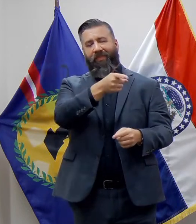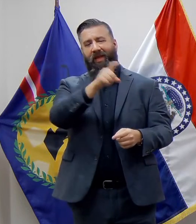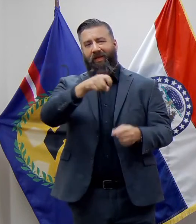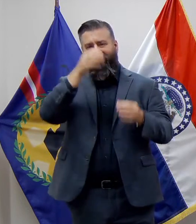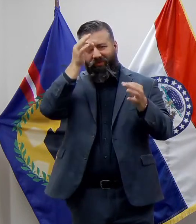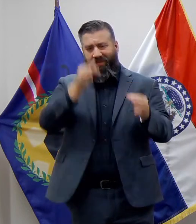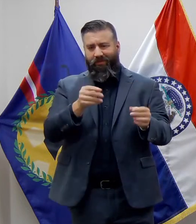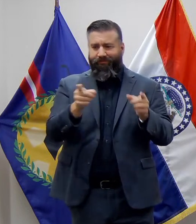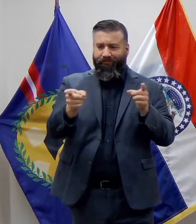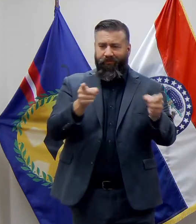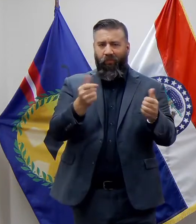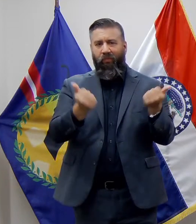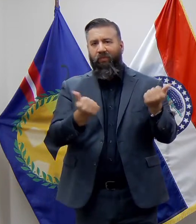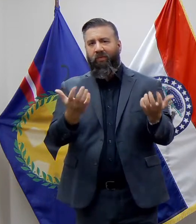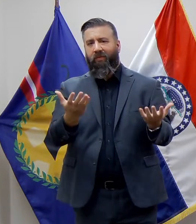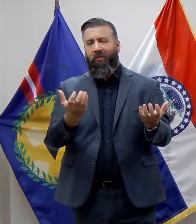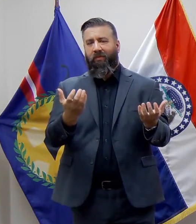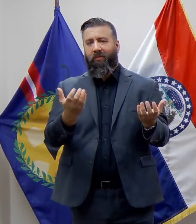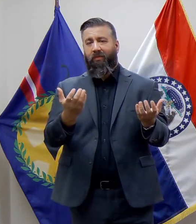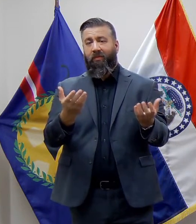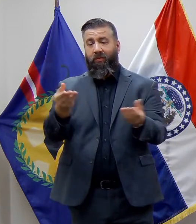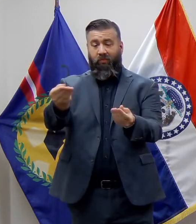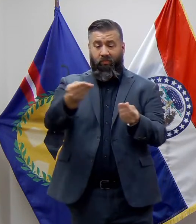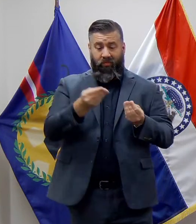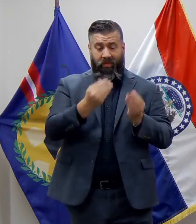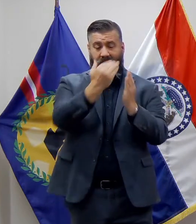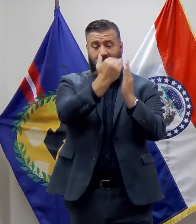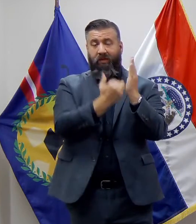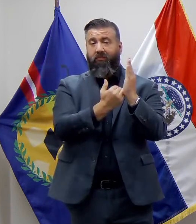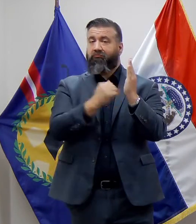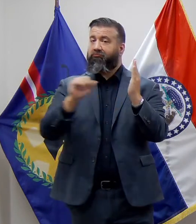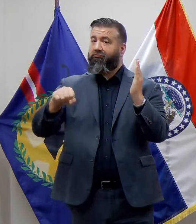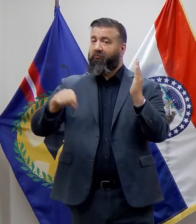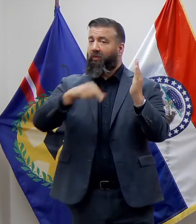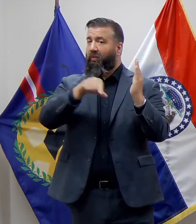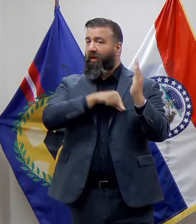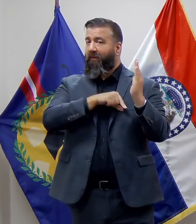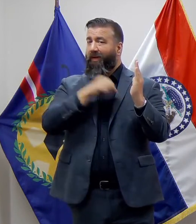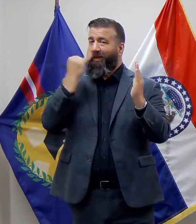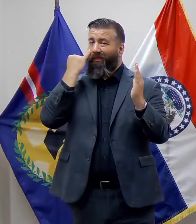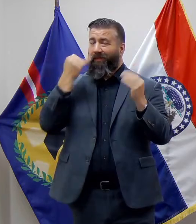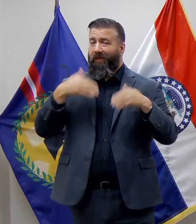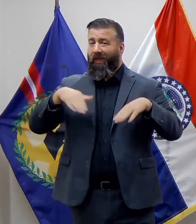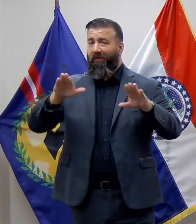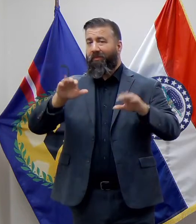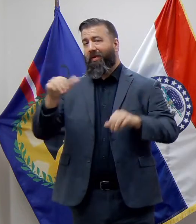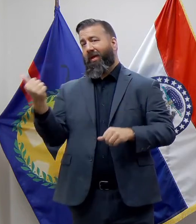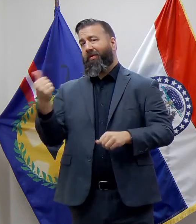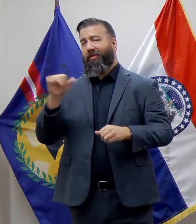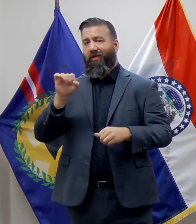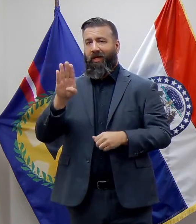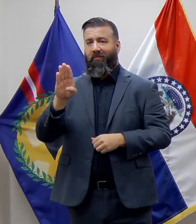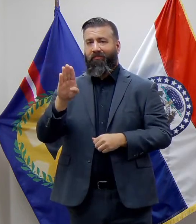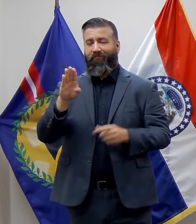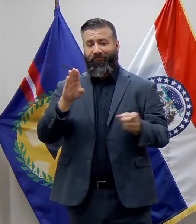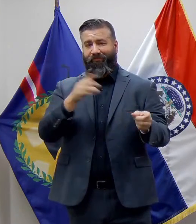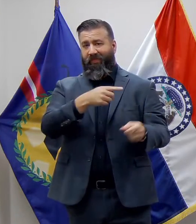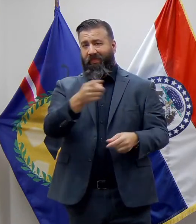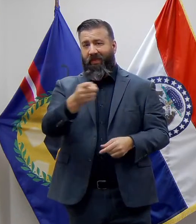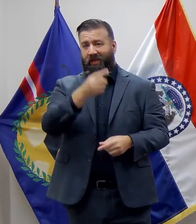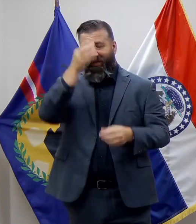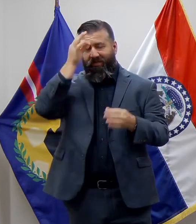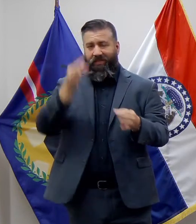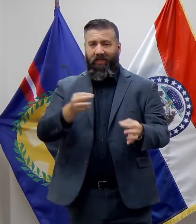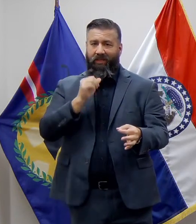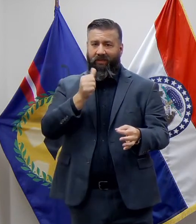got that list, they would be eligible as long as they gave up their other job, and they chose not to do that. And that's why one of them